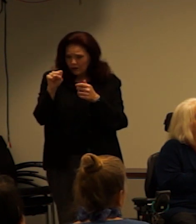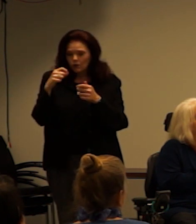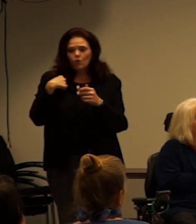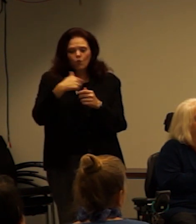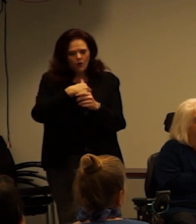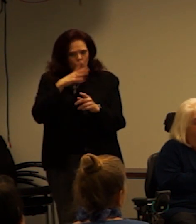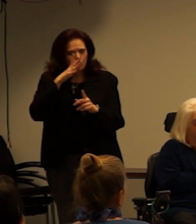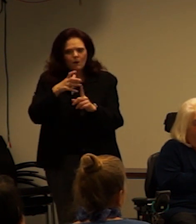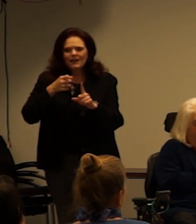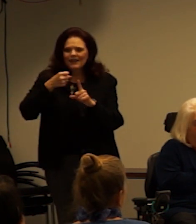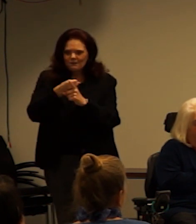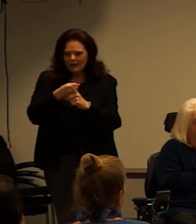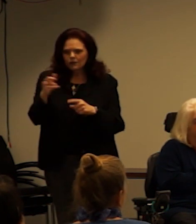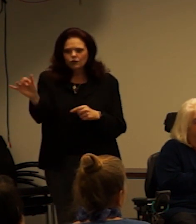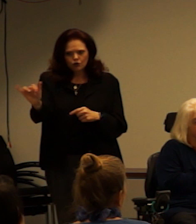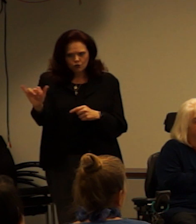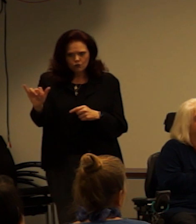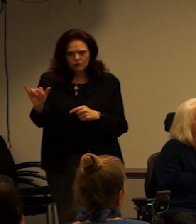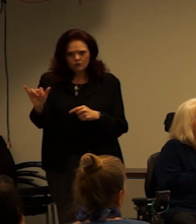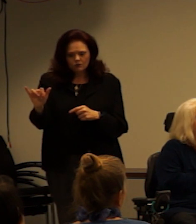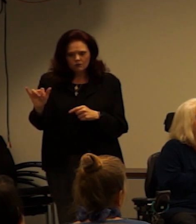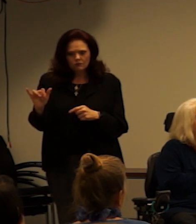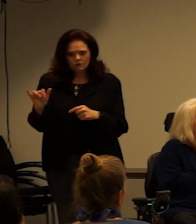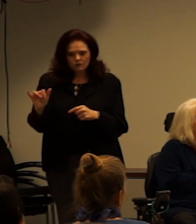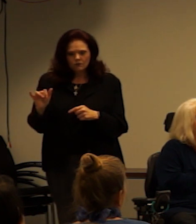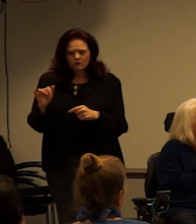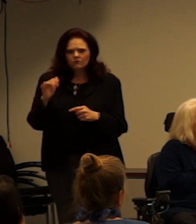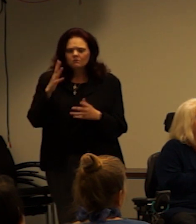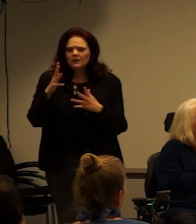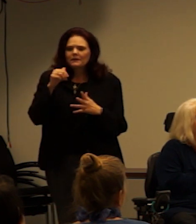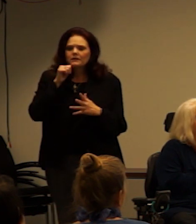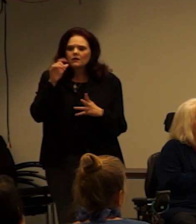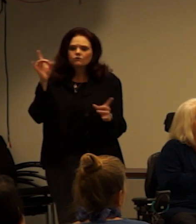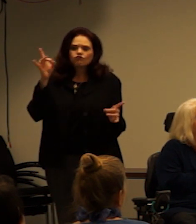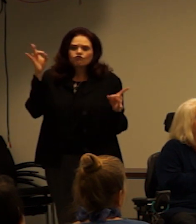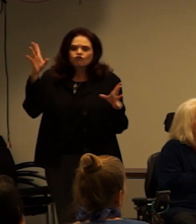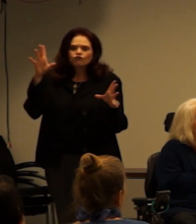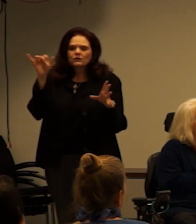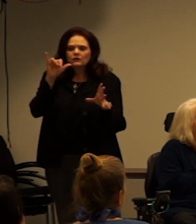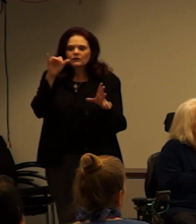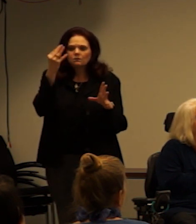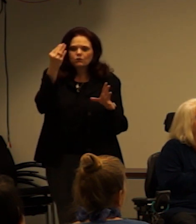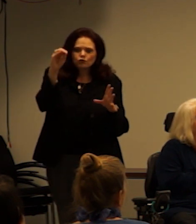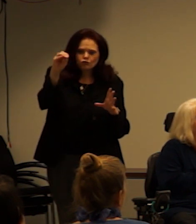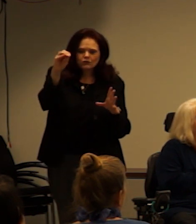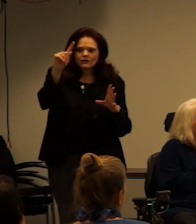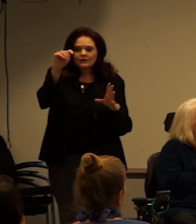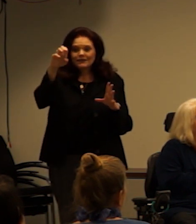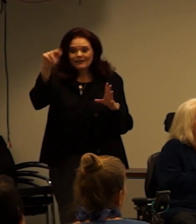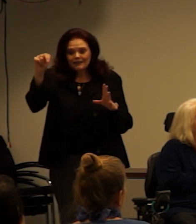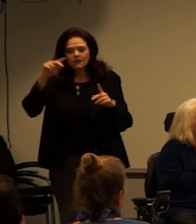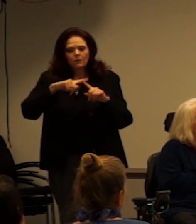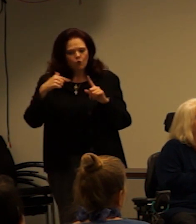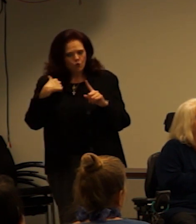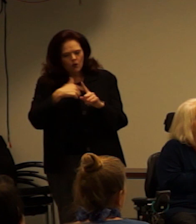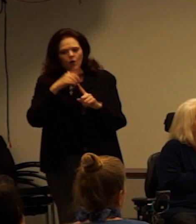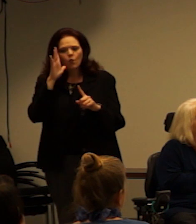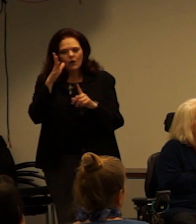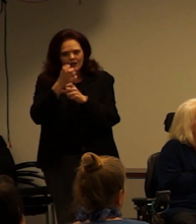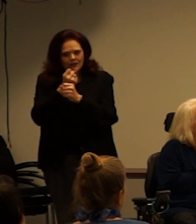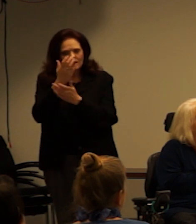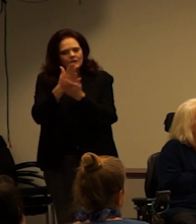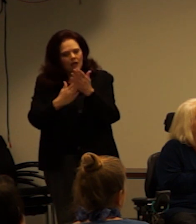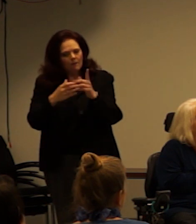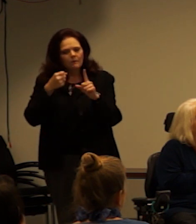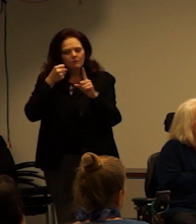impacted here in Mississippi significantly. Maybe not as significantly as Missouri and Tennessee, but absolutely we will be